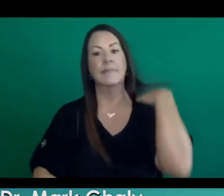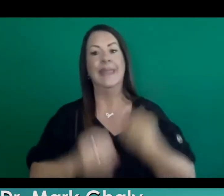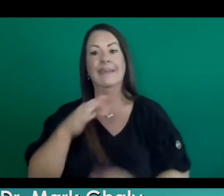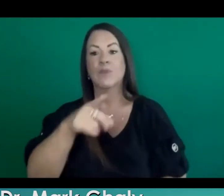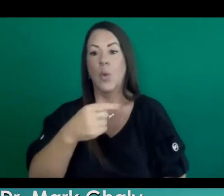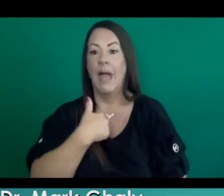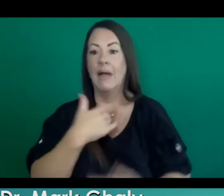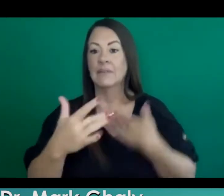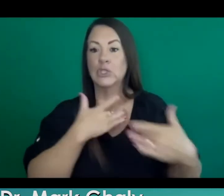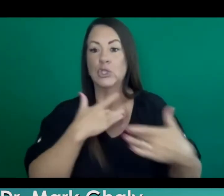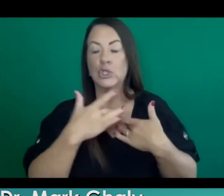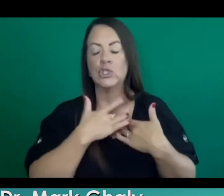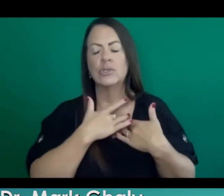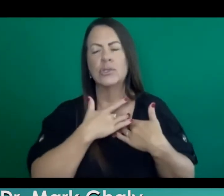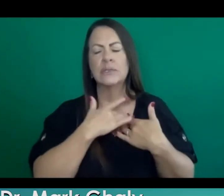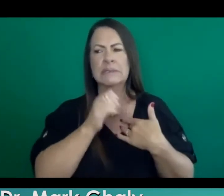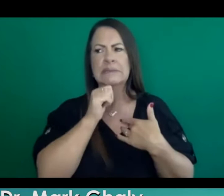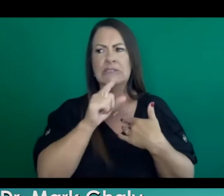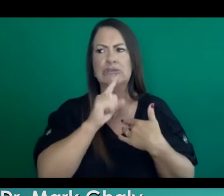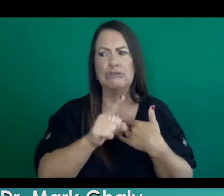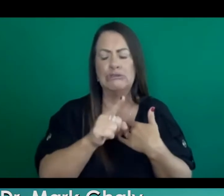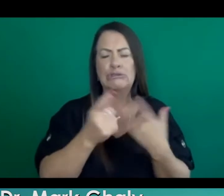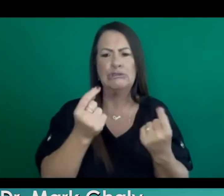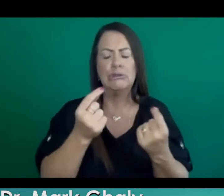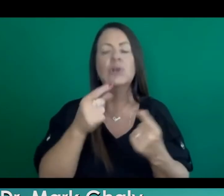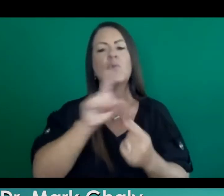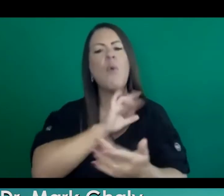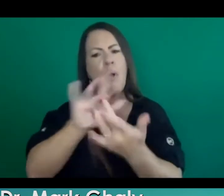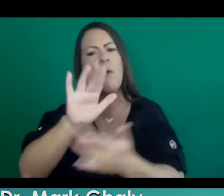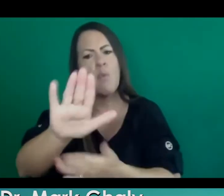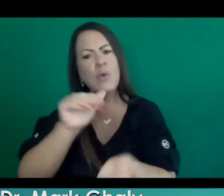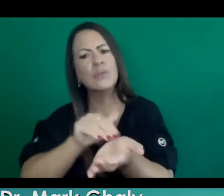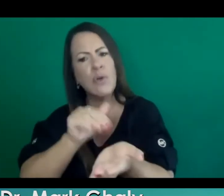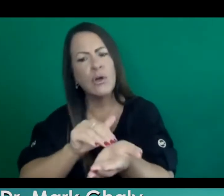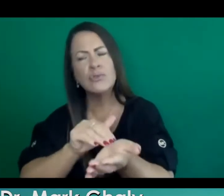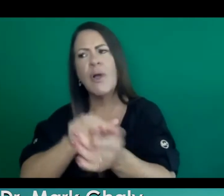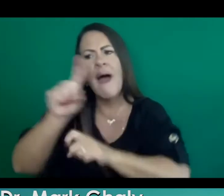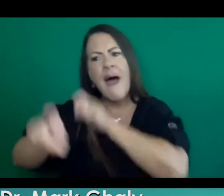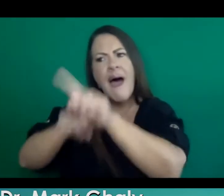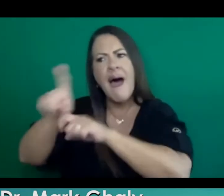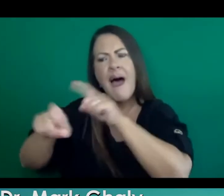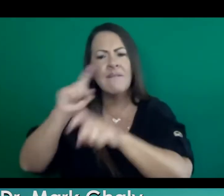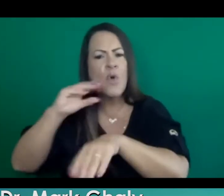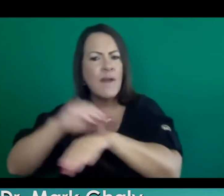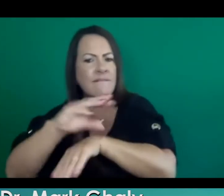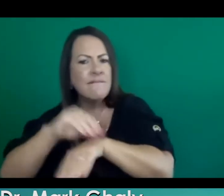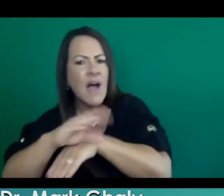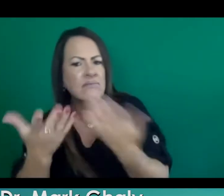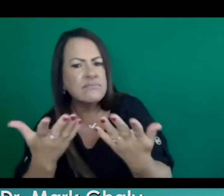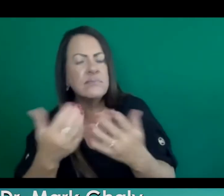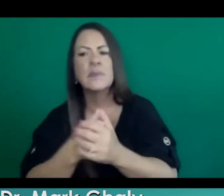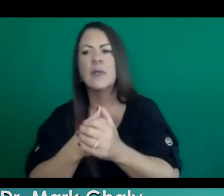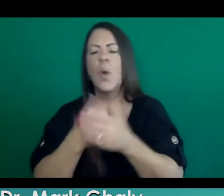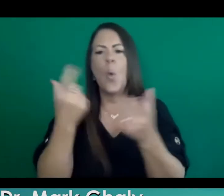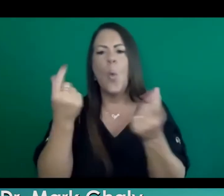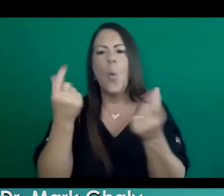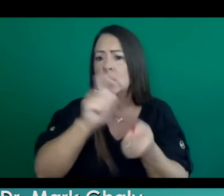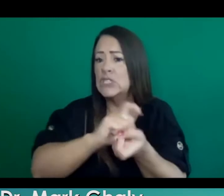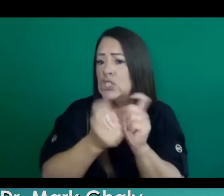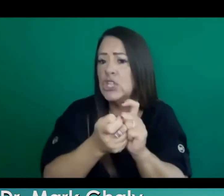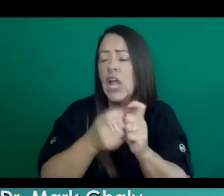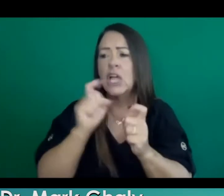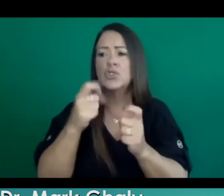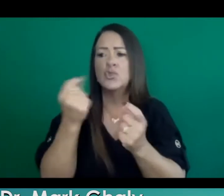that you reach out to your treating physician, ask for advice on whether any of these precautions should be changed for your